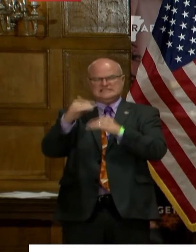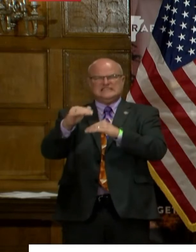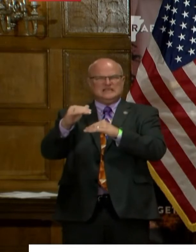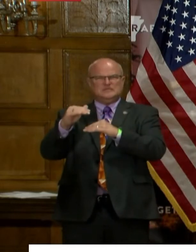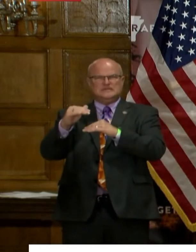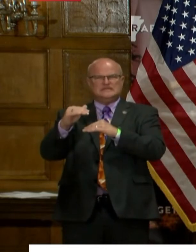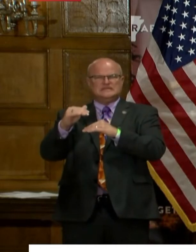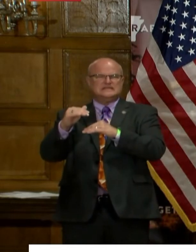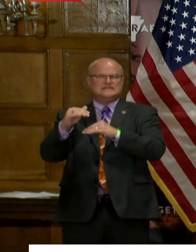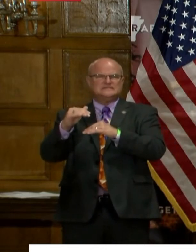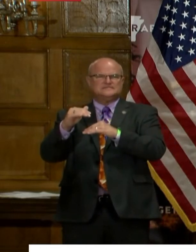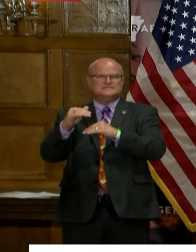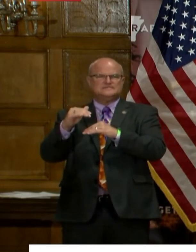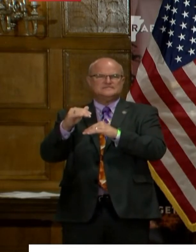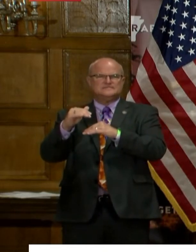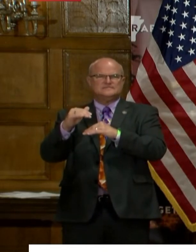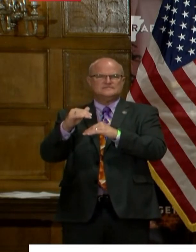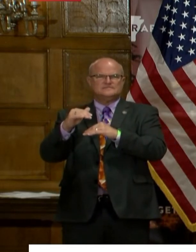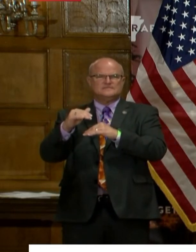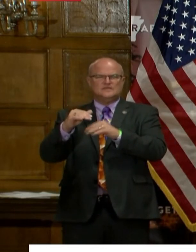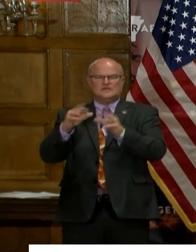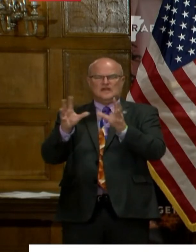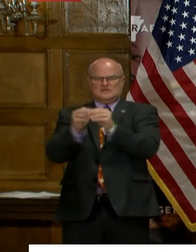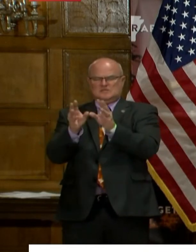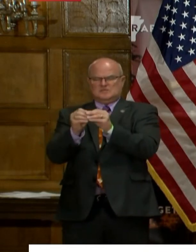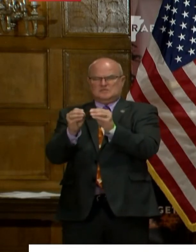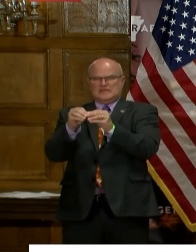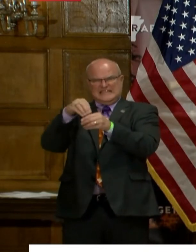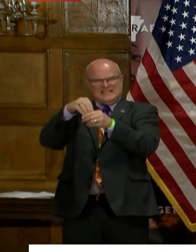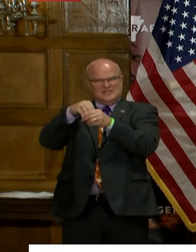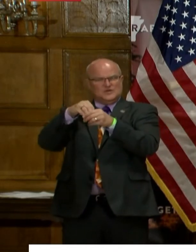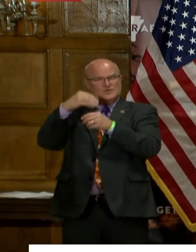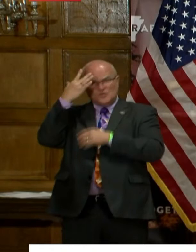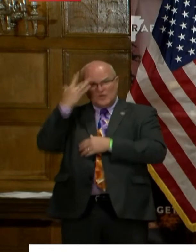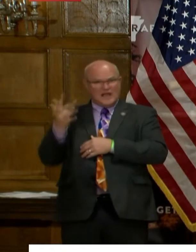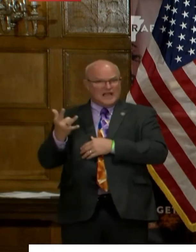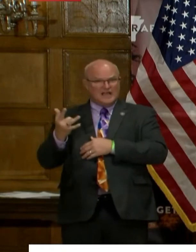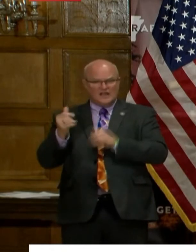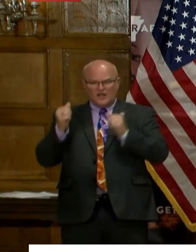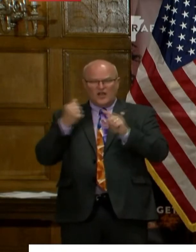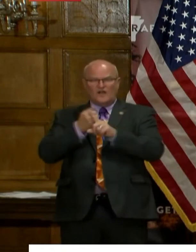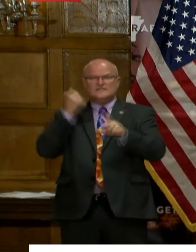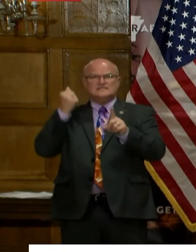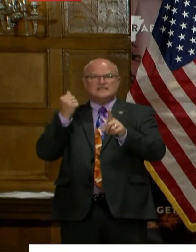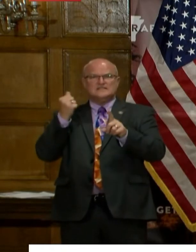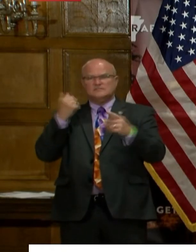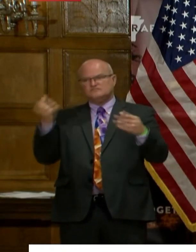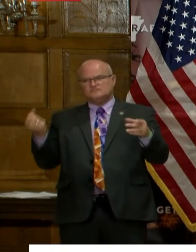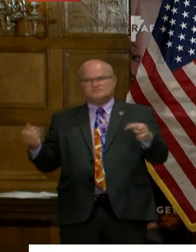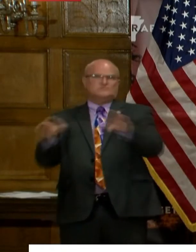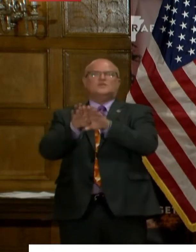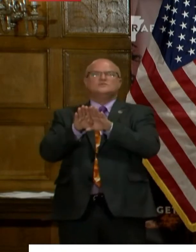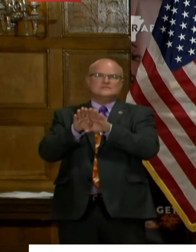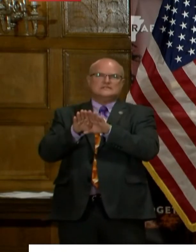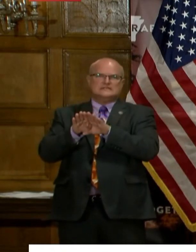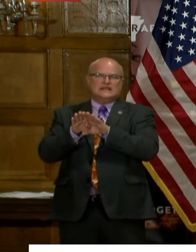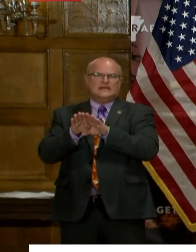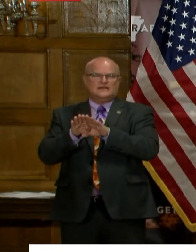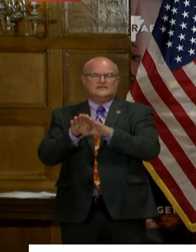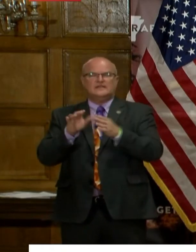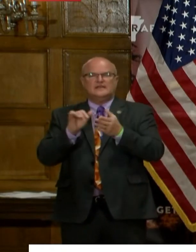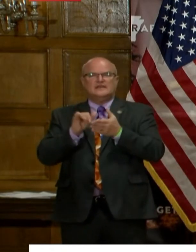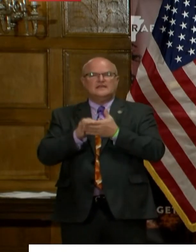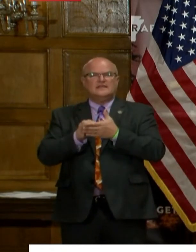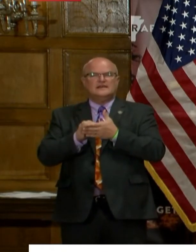10, for a gathering in the indoors, because all of a sudden you would be shutting down